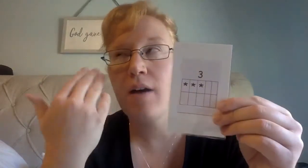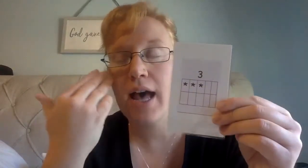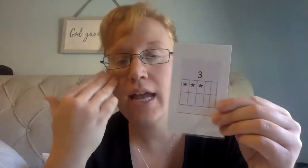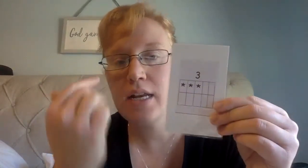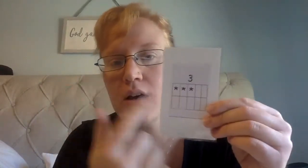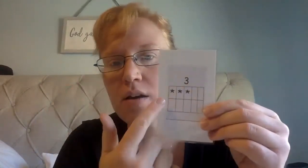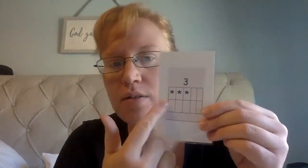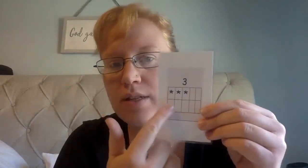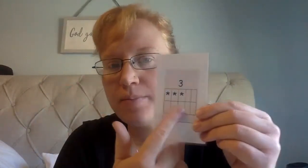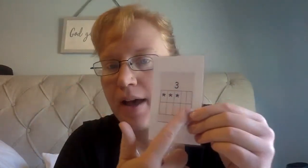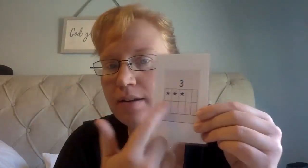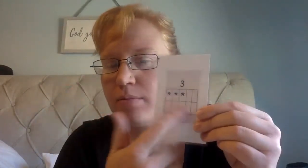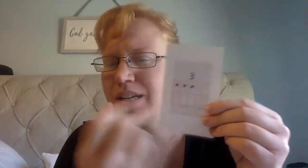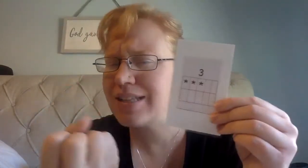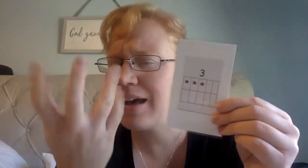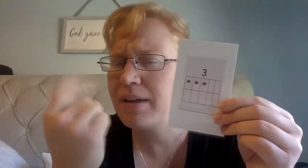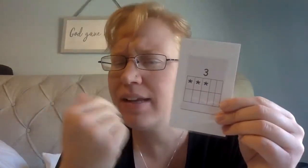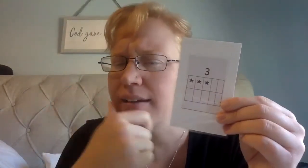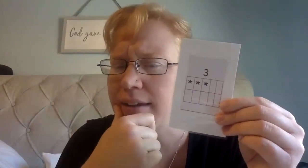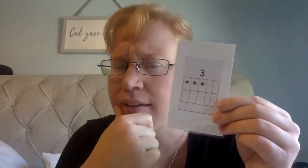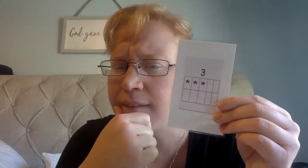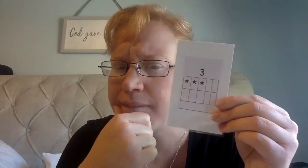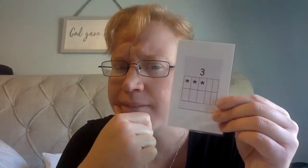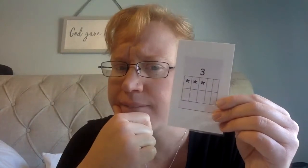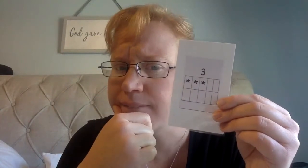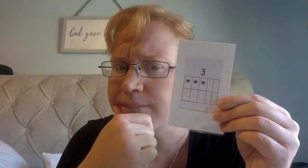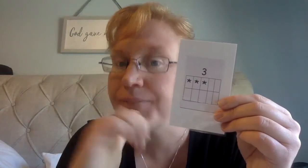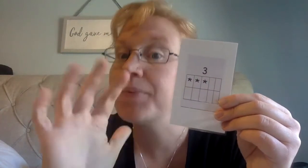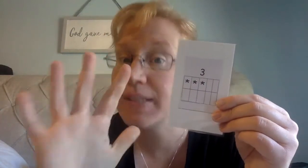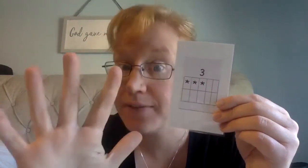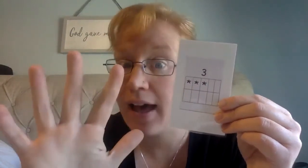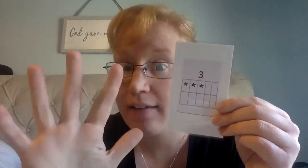I know this bottom one is how many again? 5,